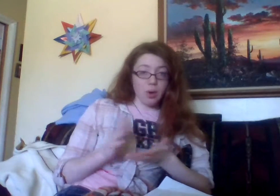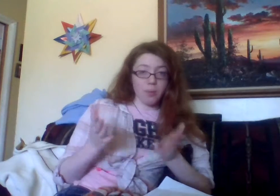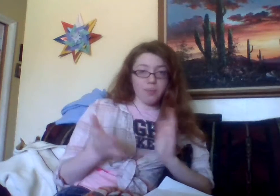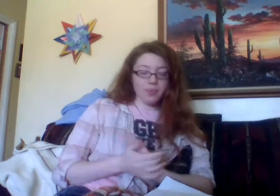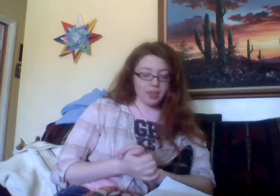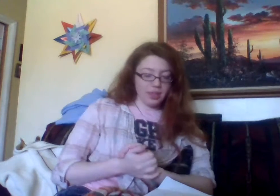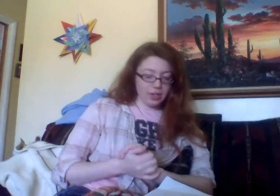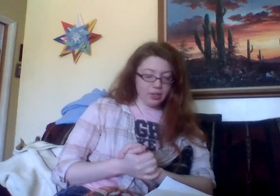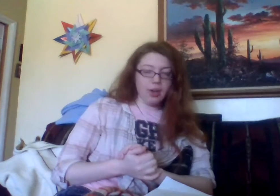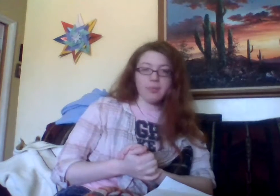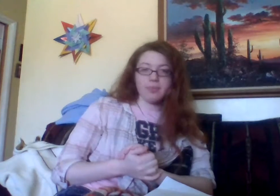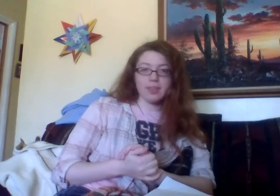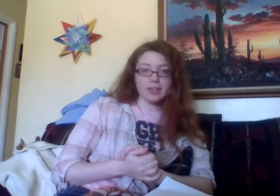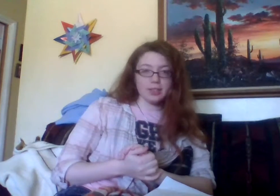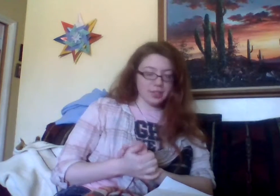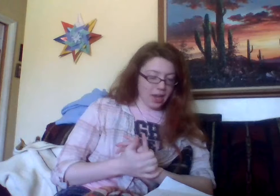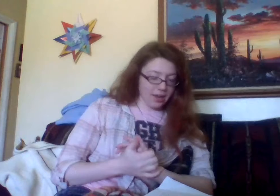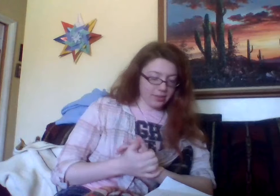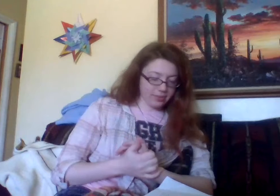So there you go. That's the sign.